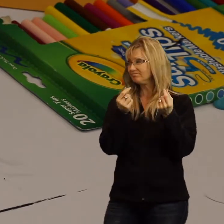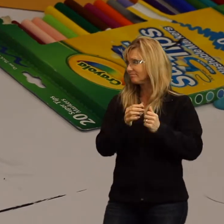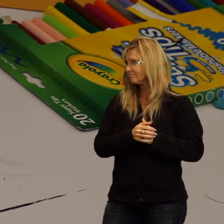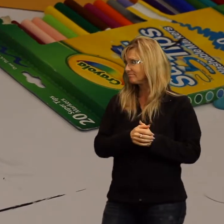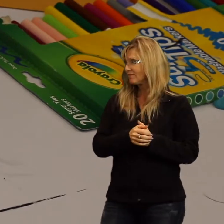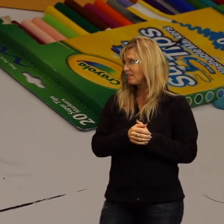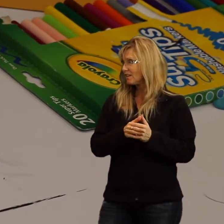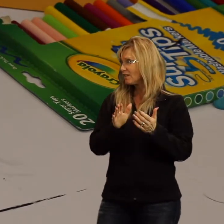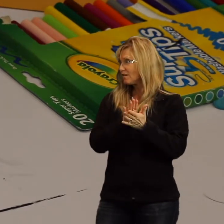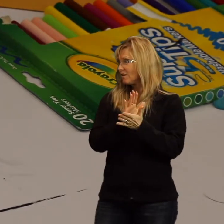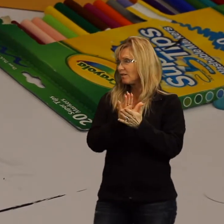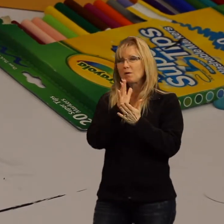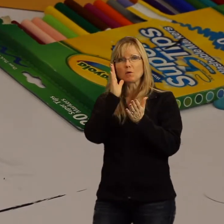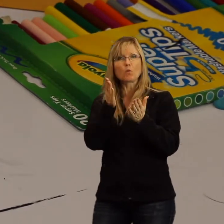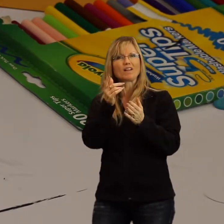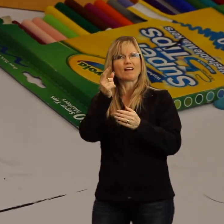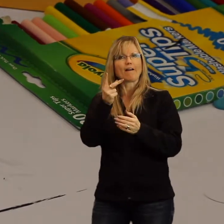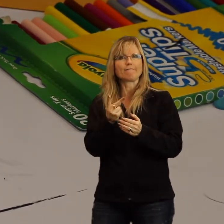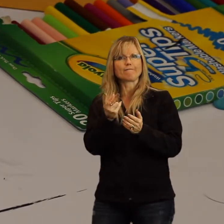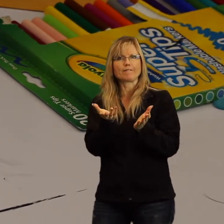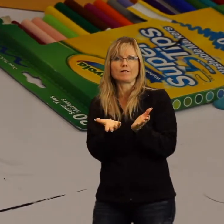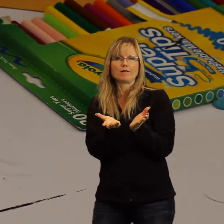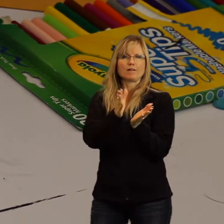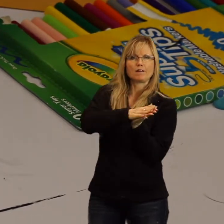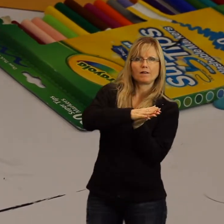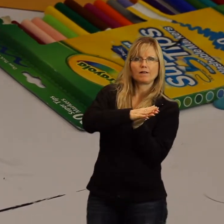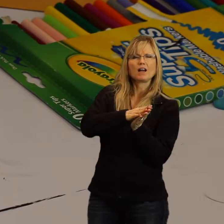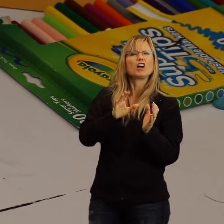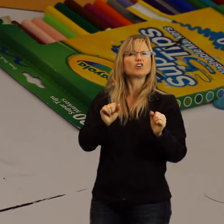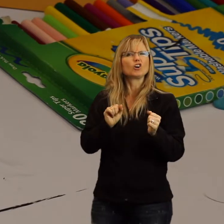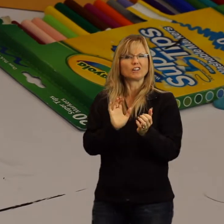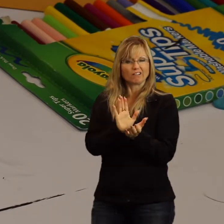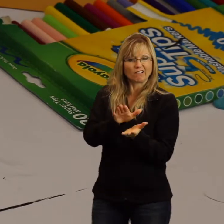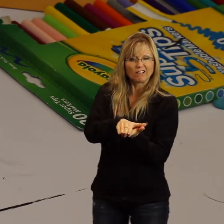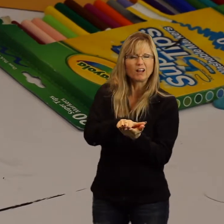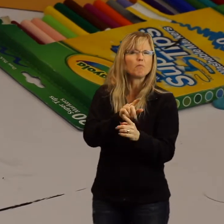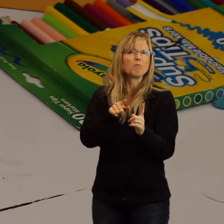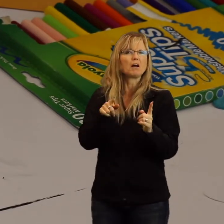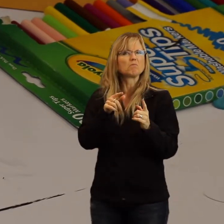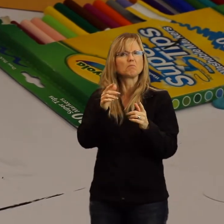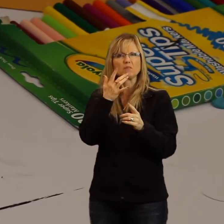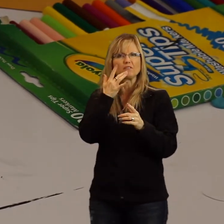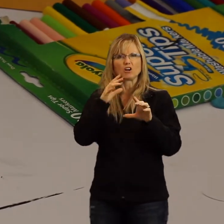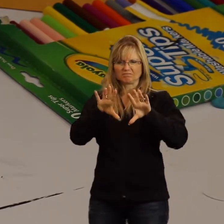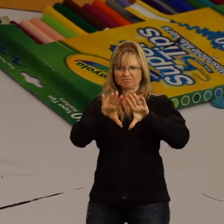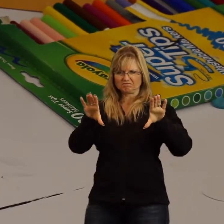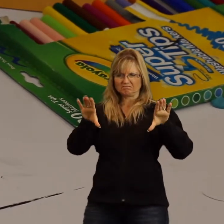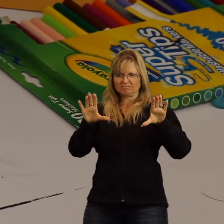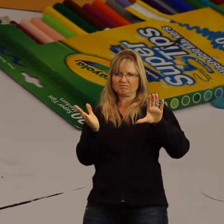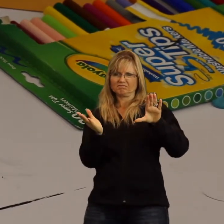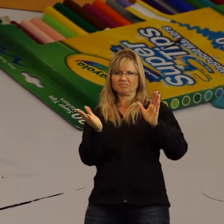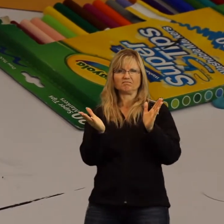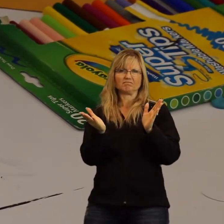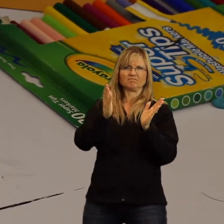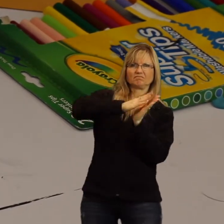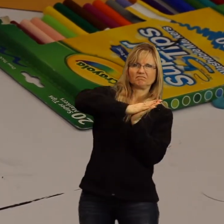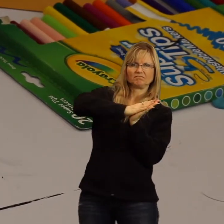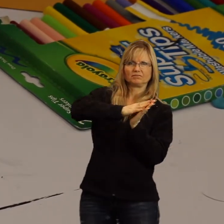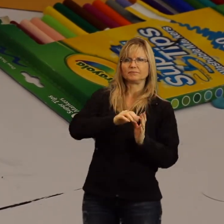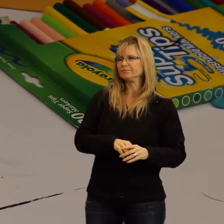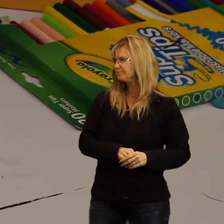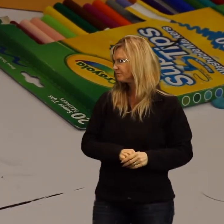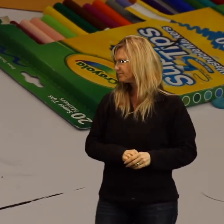in half. Could be either way, but I'm going to do it horizontally like this.